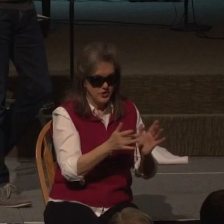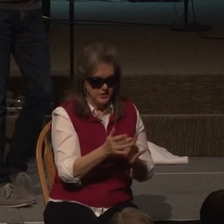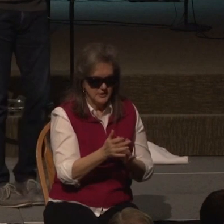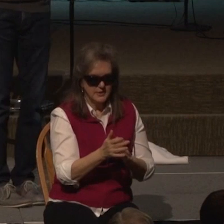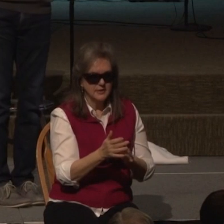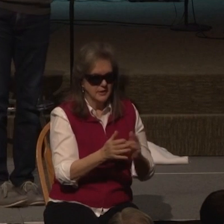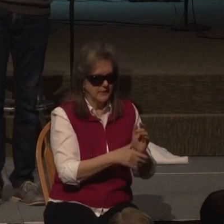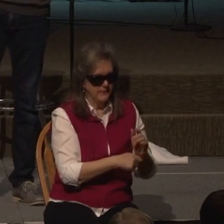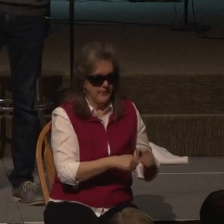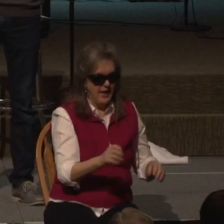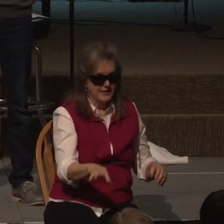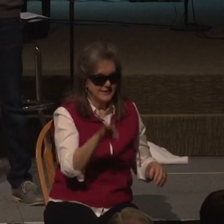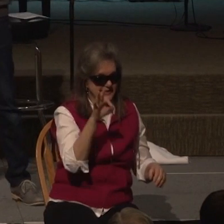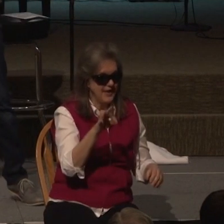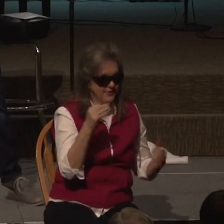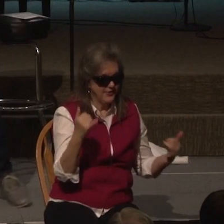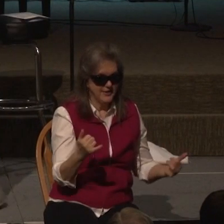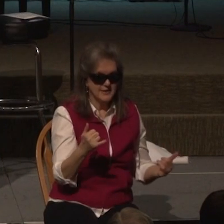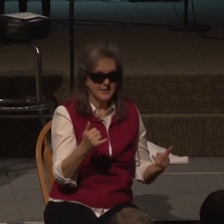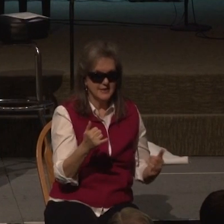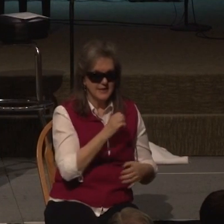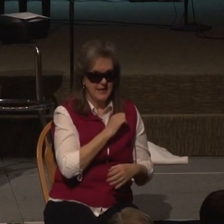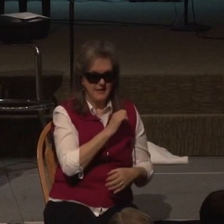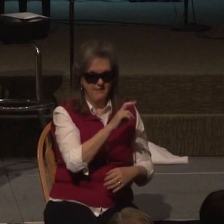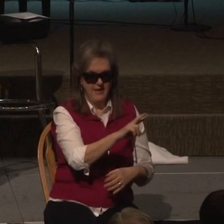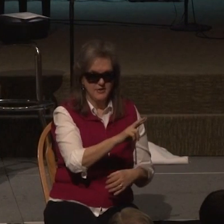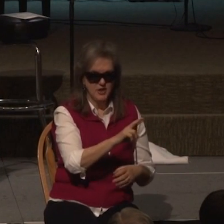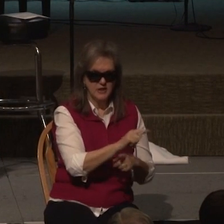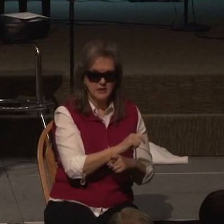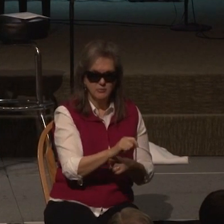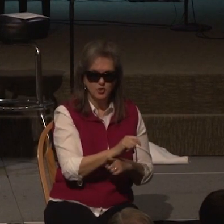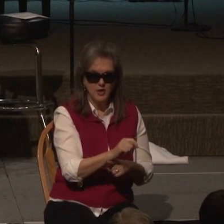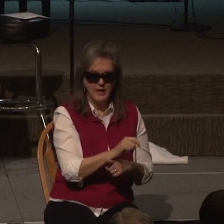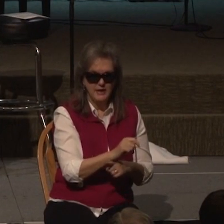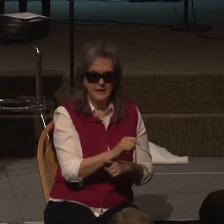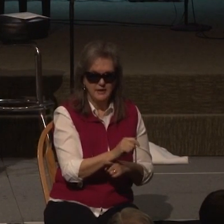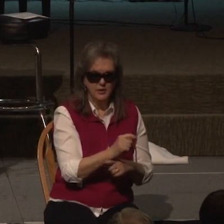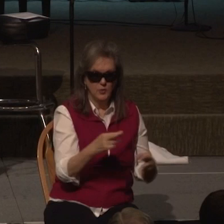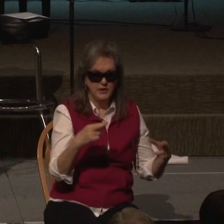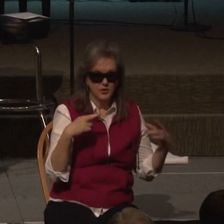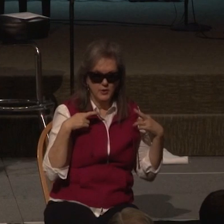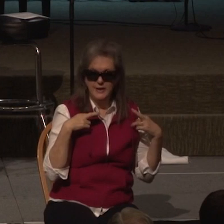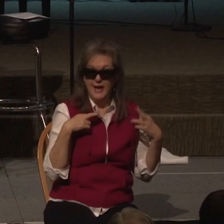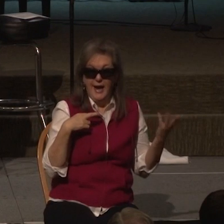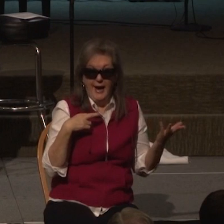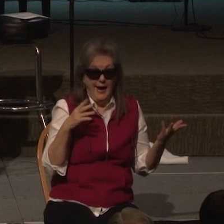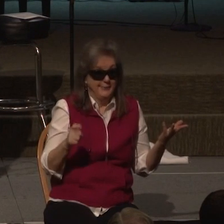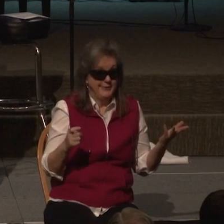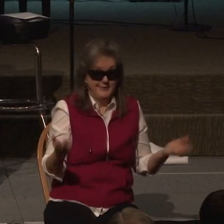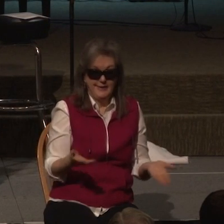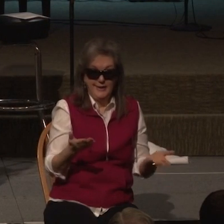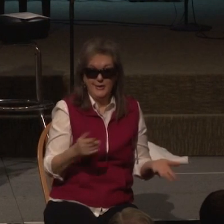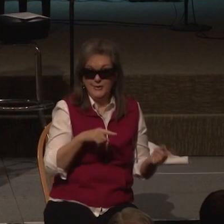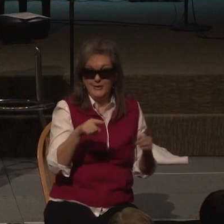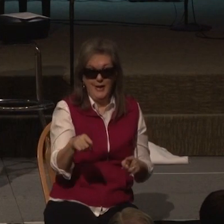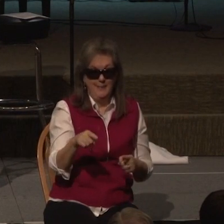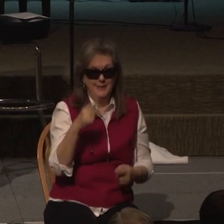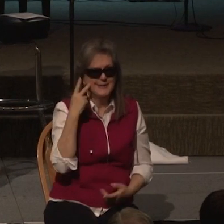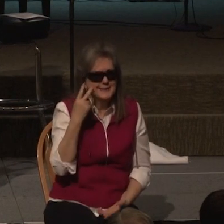discovered this weekend that this isn't actually an evangelism training retreat. I'm just here to come and